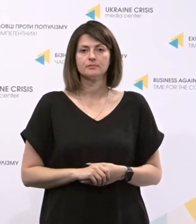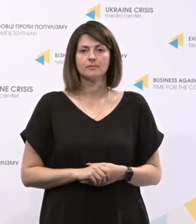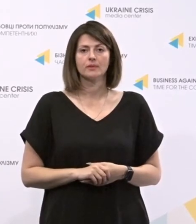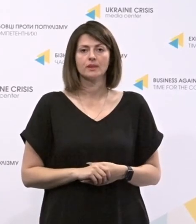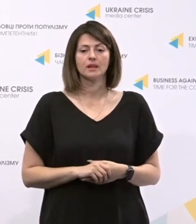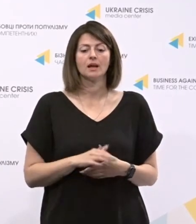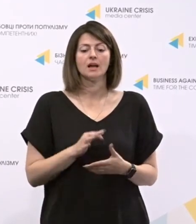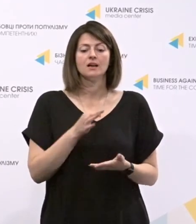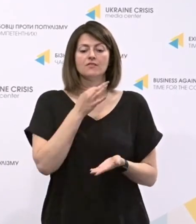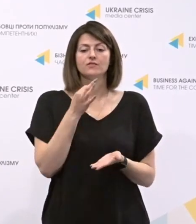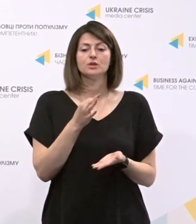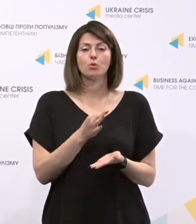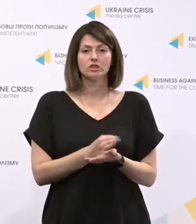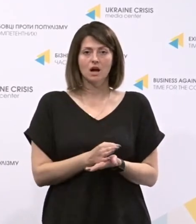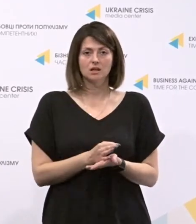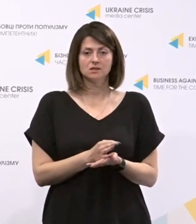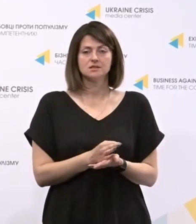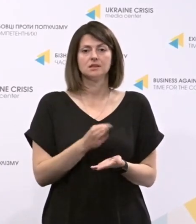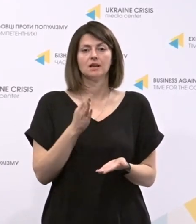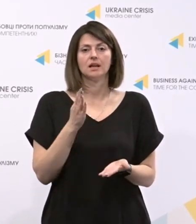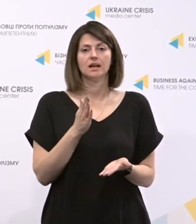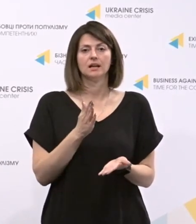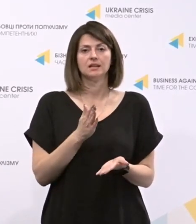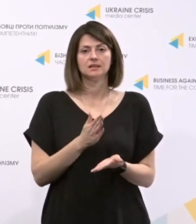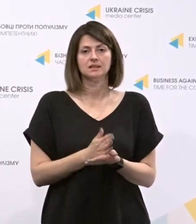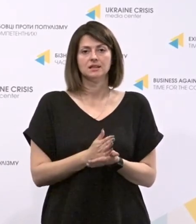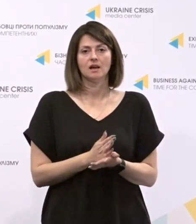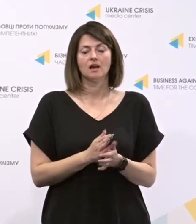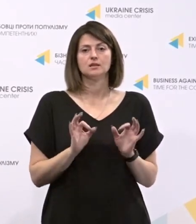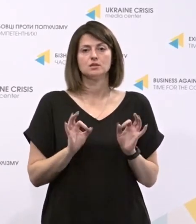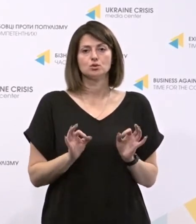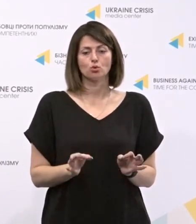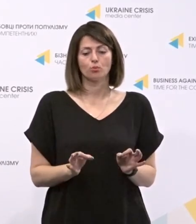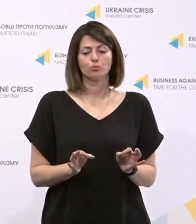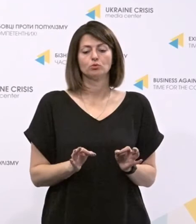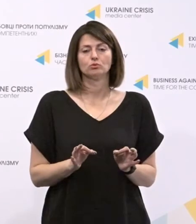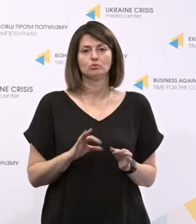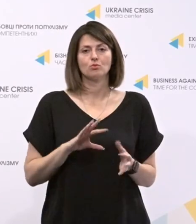Accountability is an essential condition for future sustainable peace.